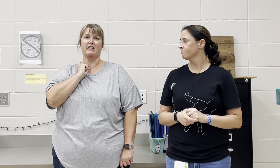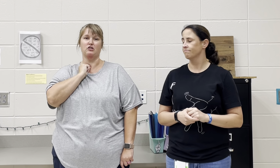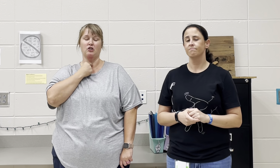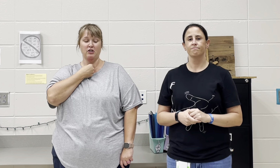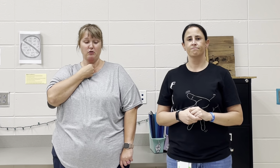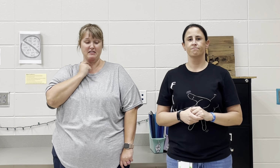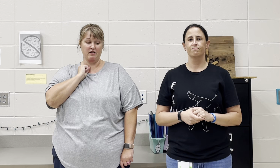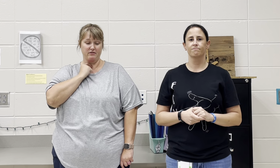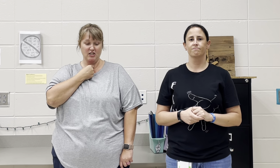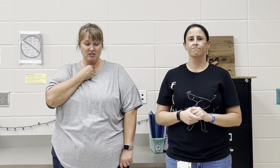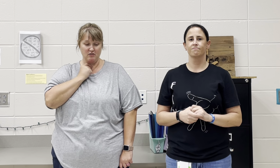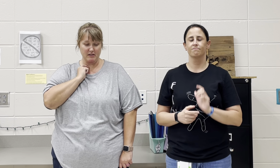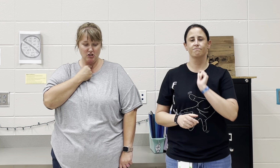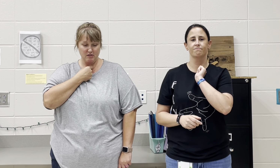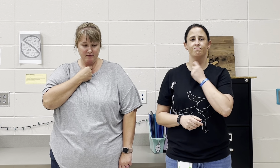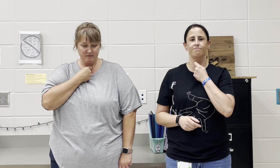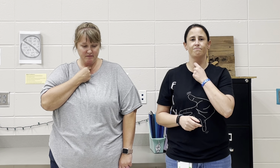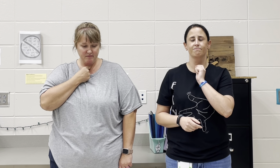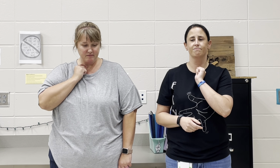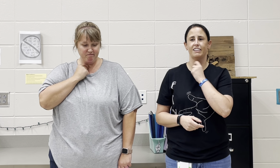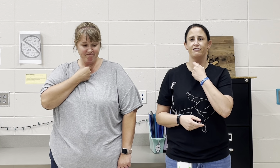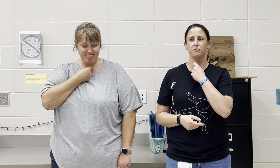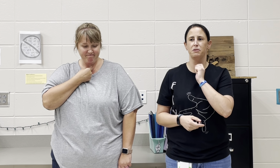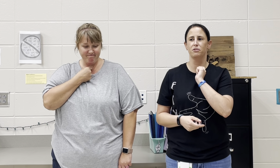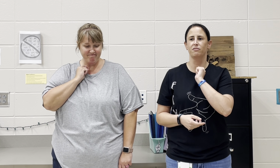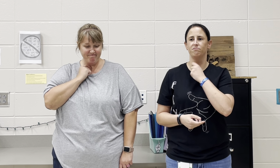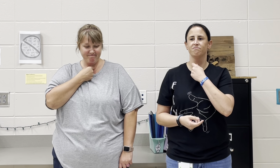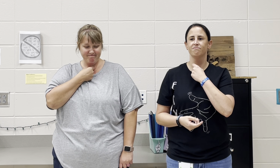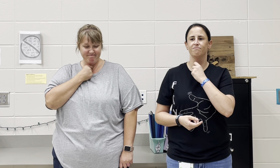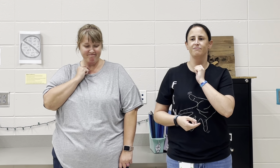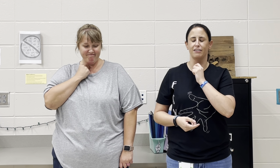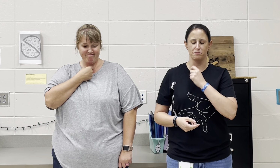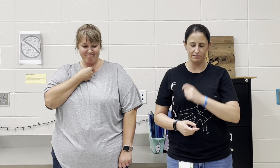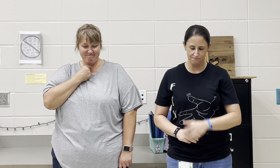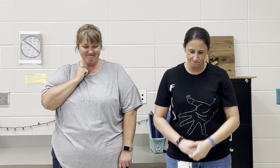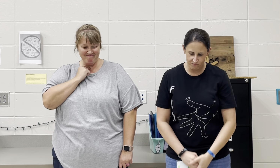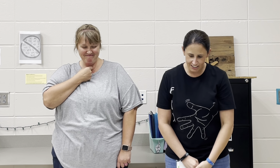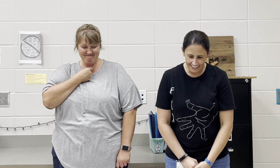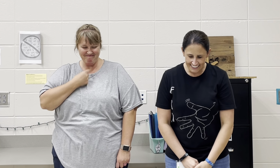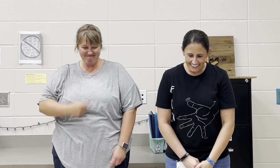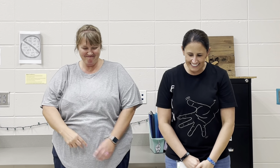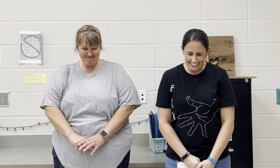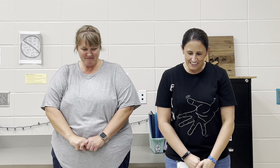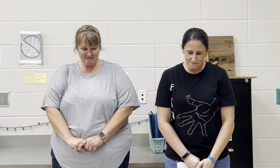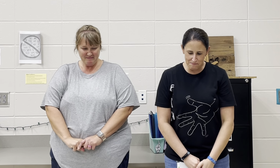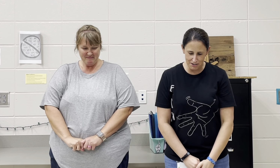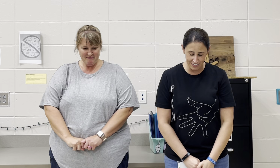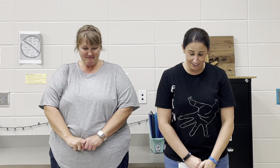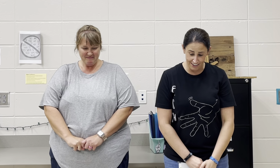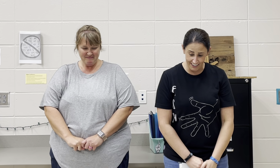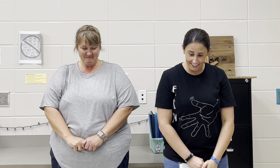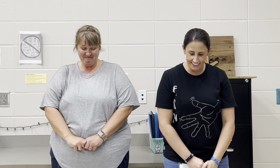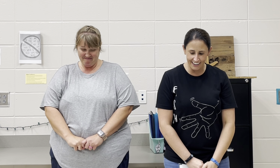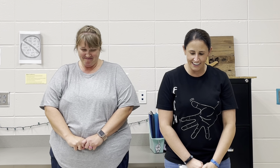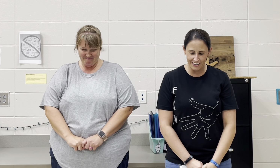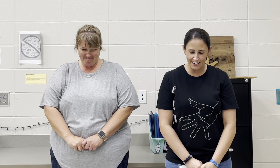you're turning your voice off, changing the switch. I have some people never mind. Moving